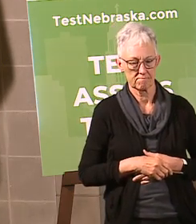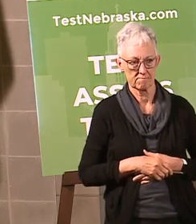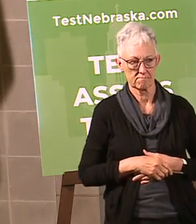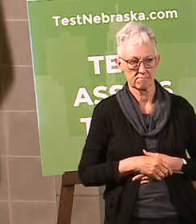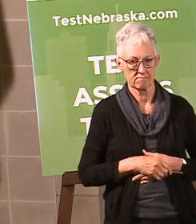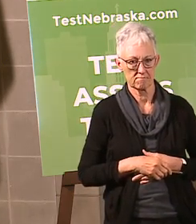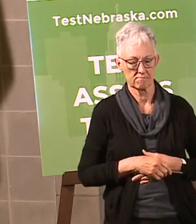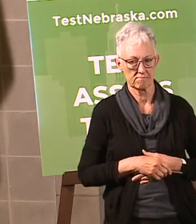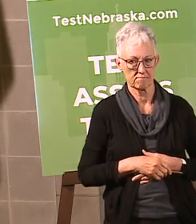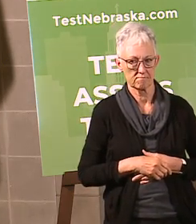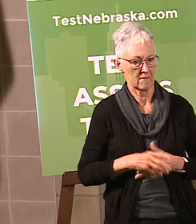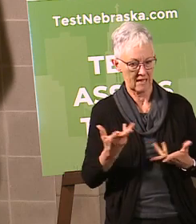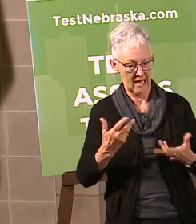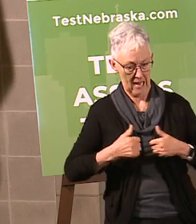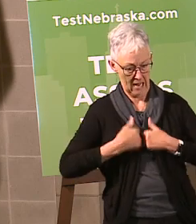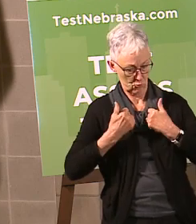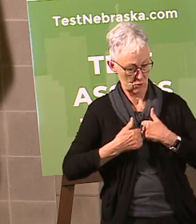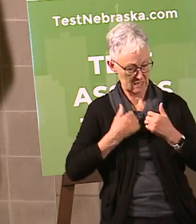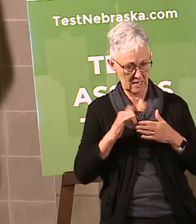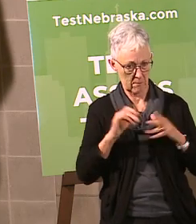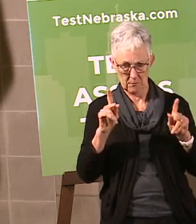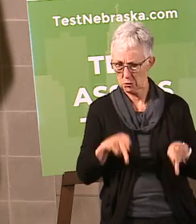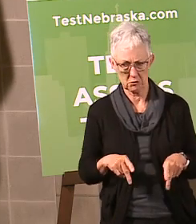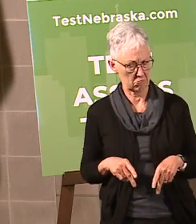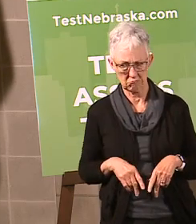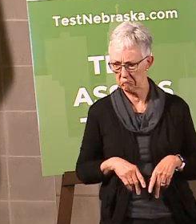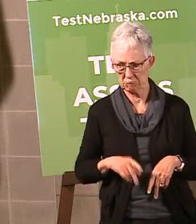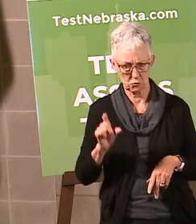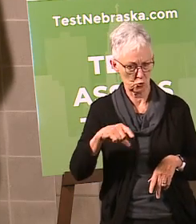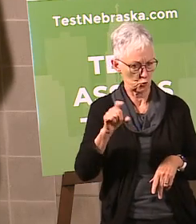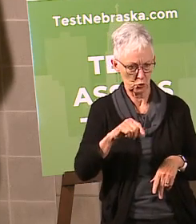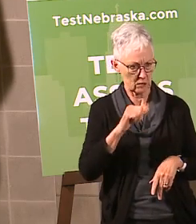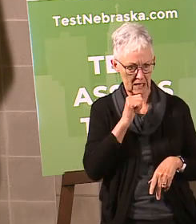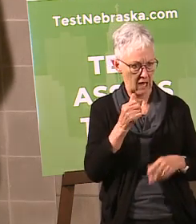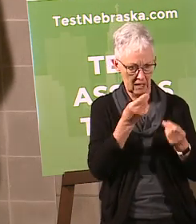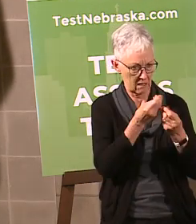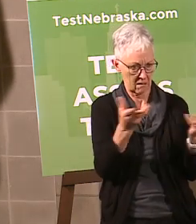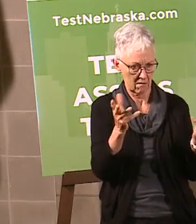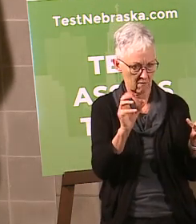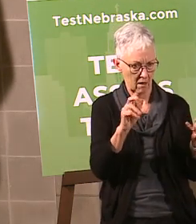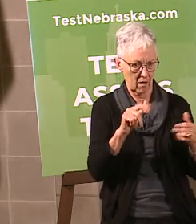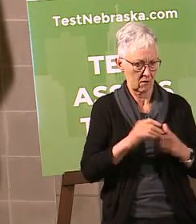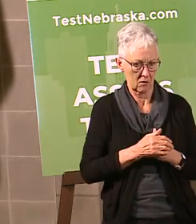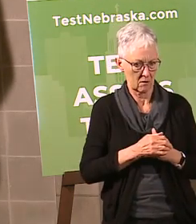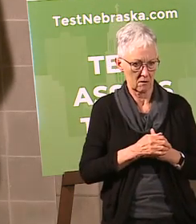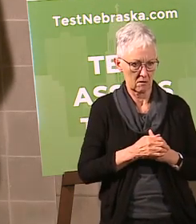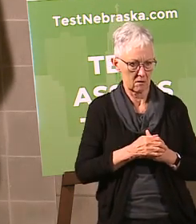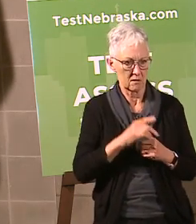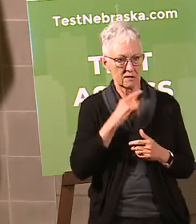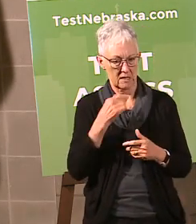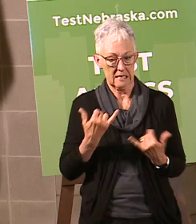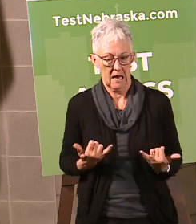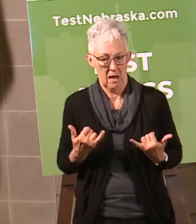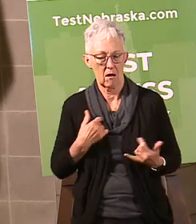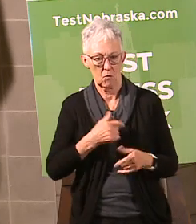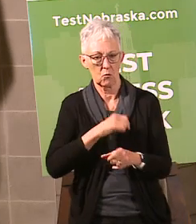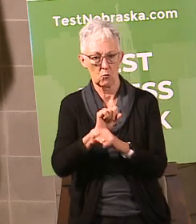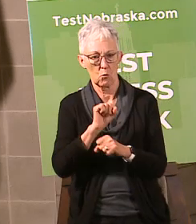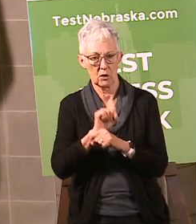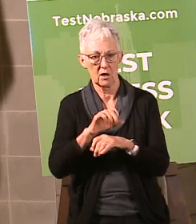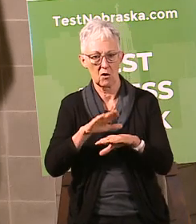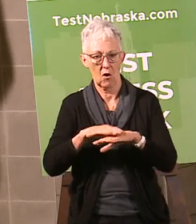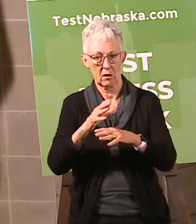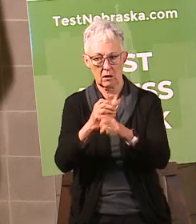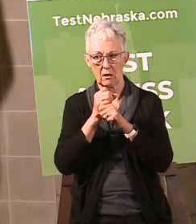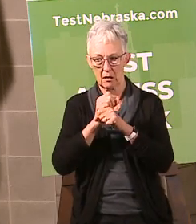up the address and stuff. So again, I was talking about earlier with regard to getting the data streams integrated for any new lab. We had to do that with